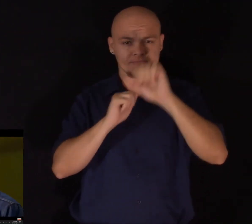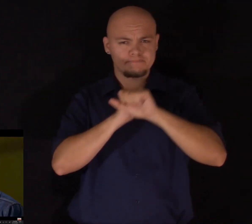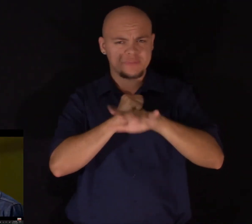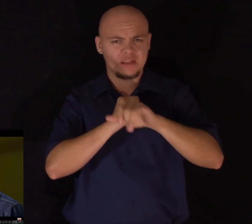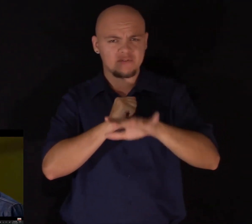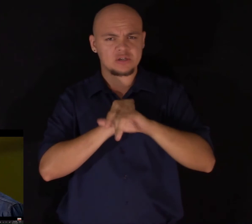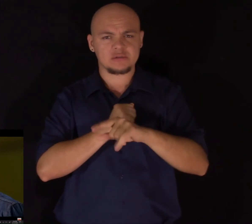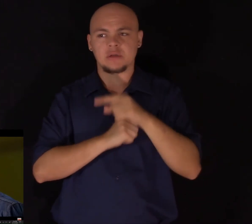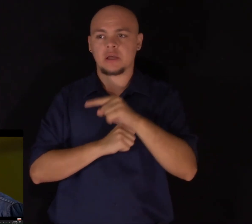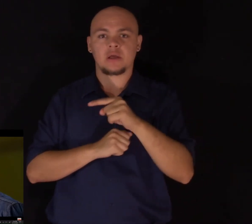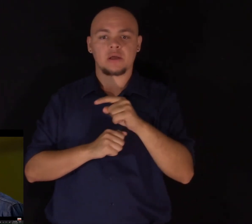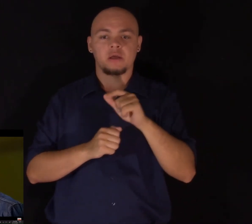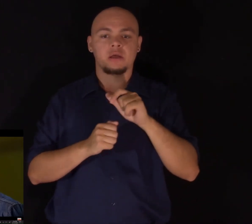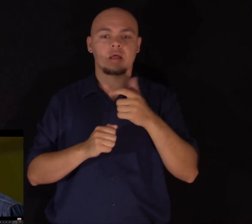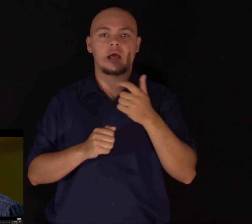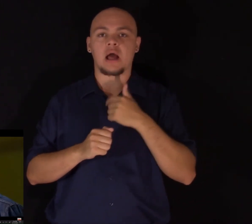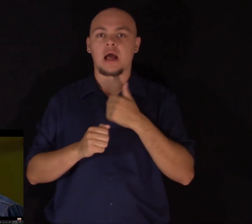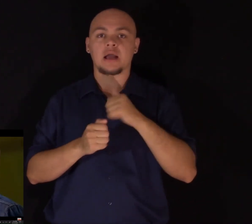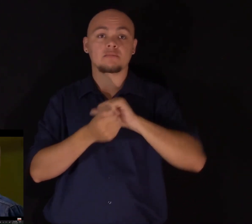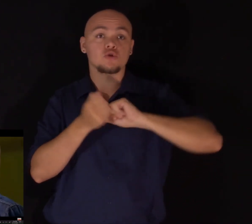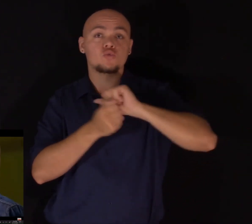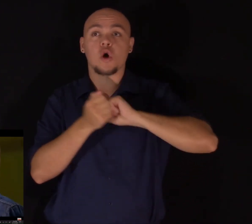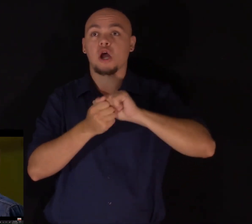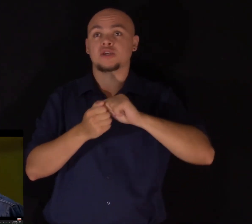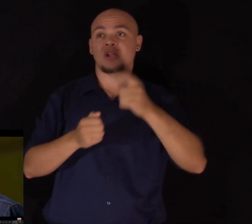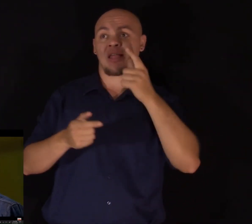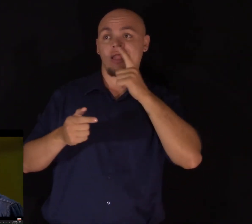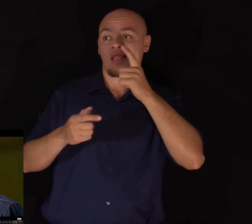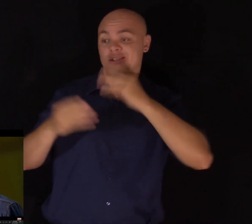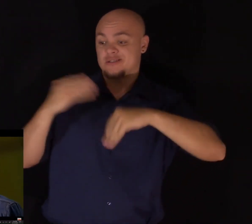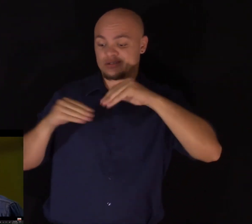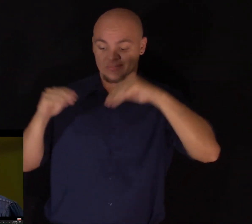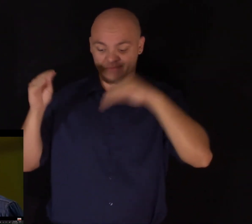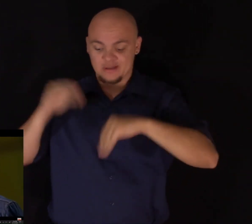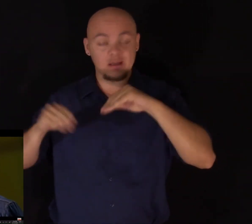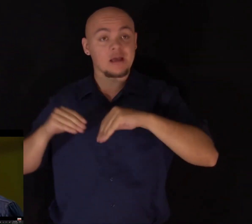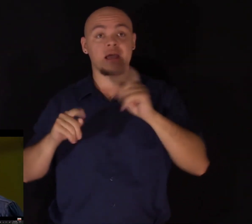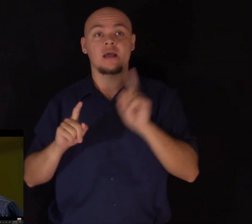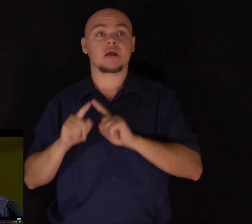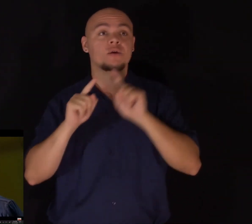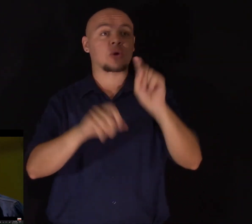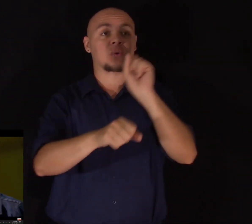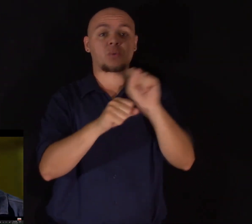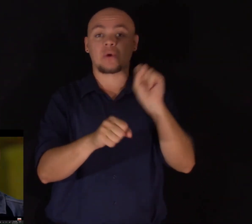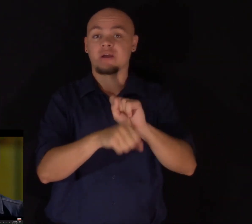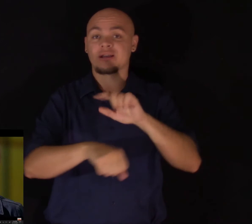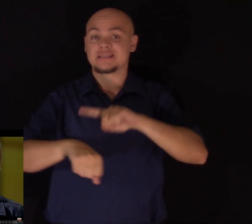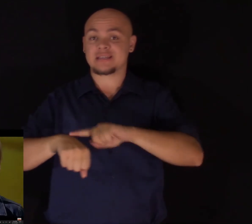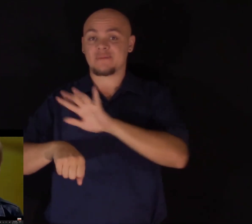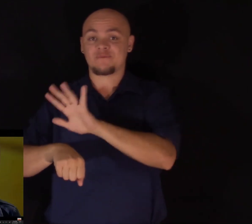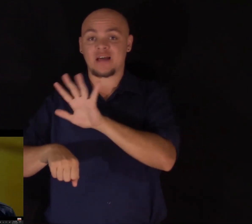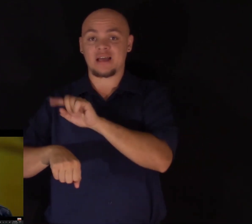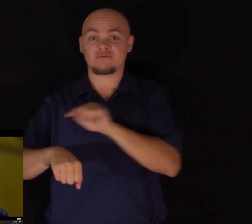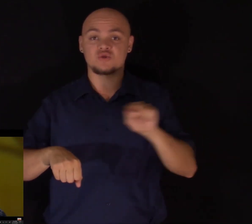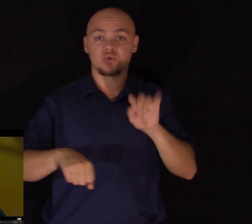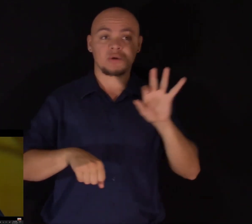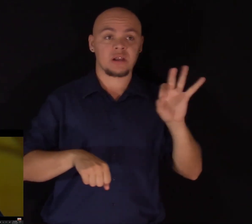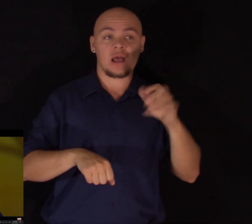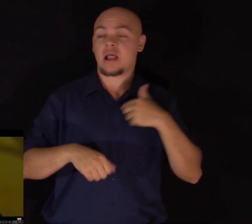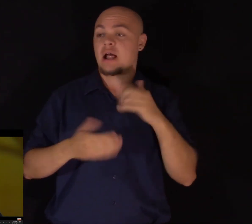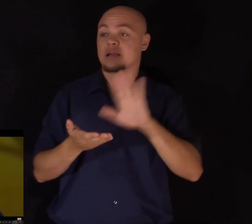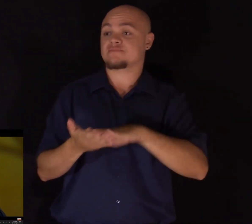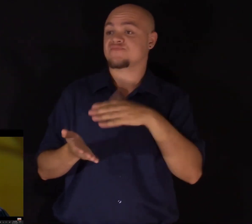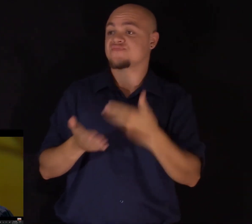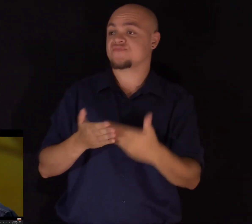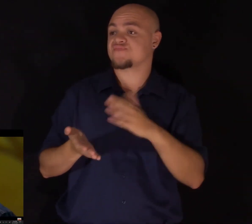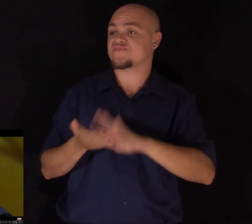I can put the wash on the line, pack the lunches, hand out the kisses, and be work at 5 to 9. I can bring home the bacon, fry it up in the